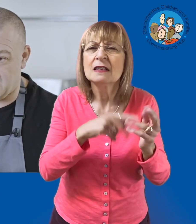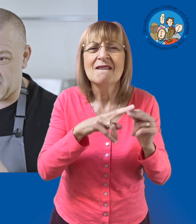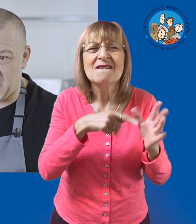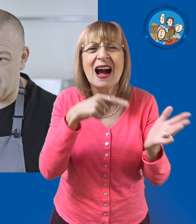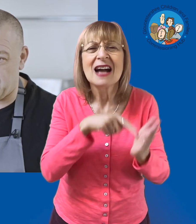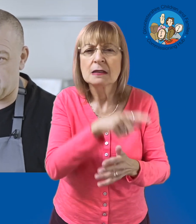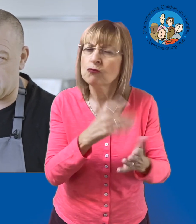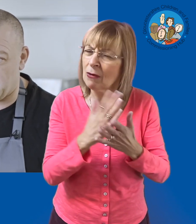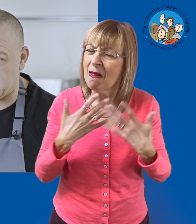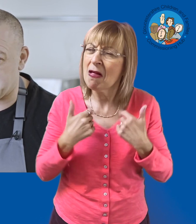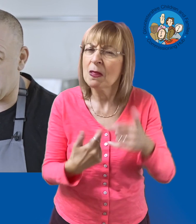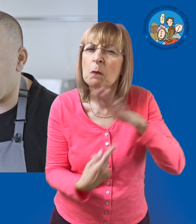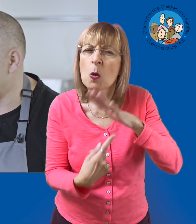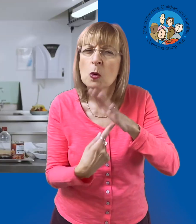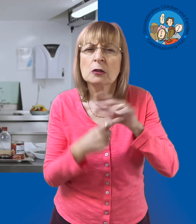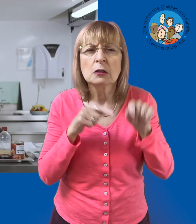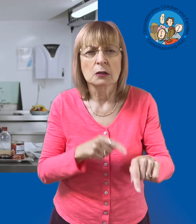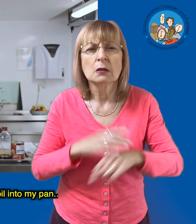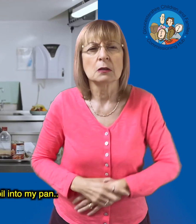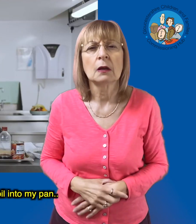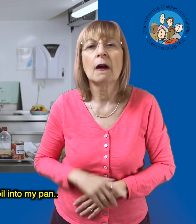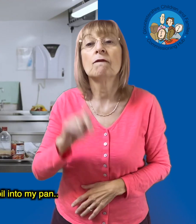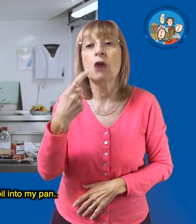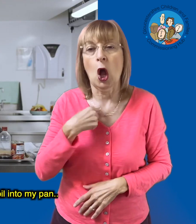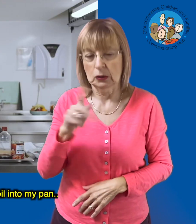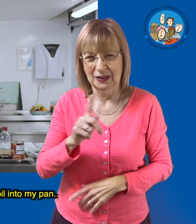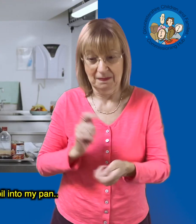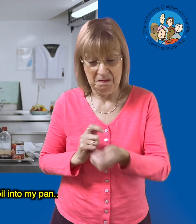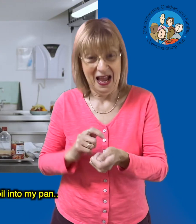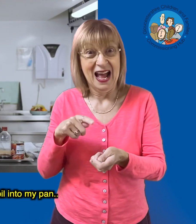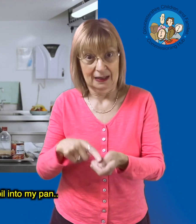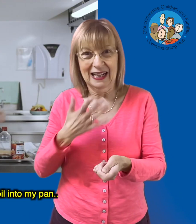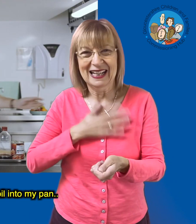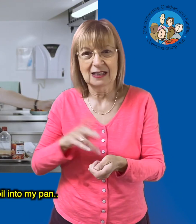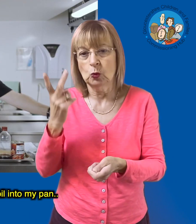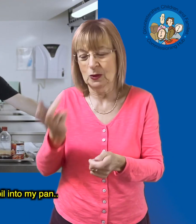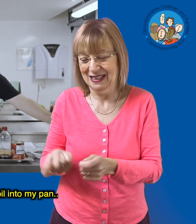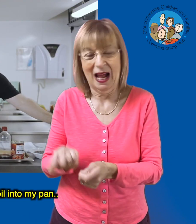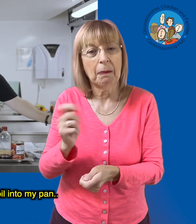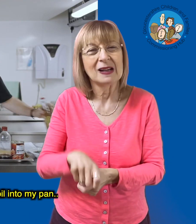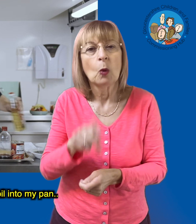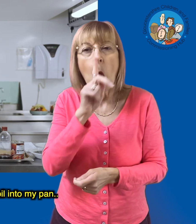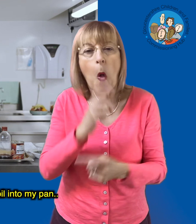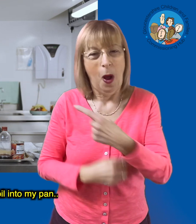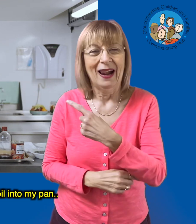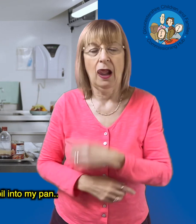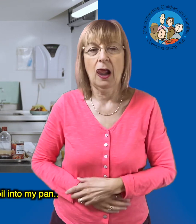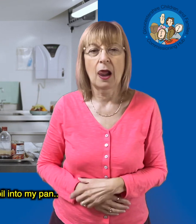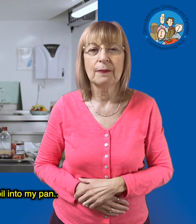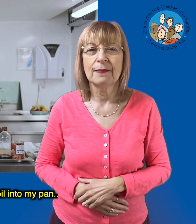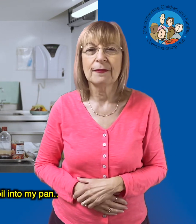fats and it's a bit healthier for your diet. Okay, so I'm going to start first of all by putting 2 tablespoons of